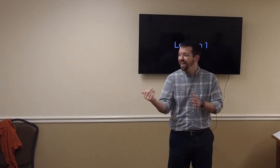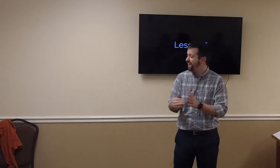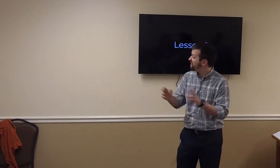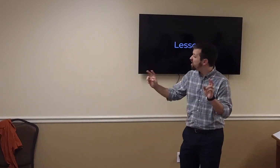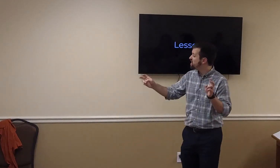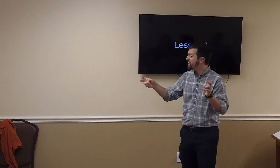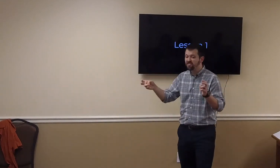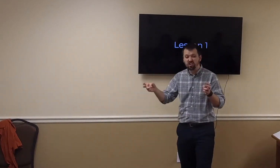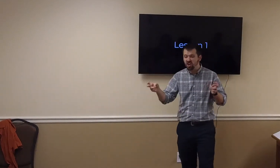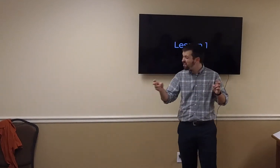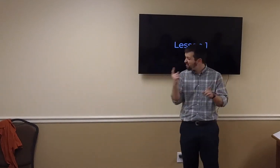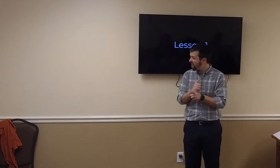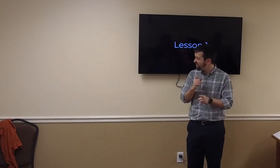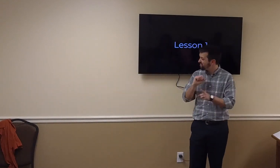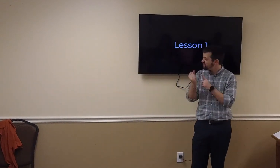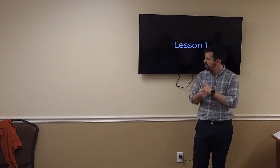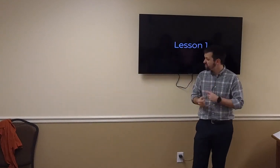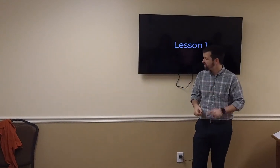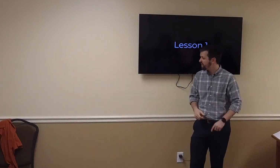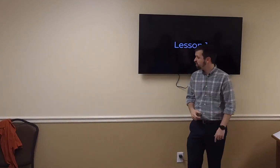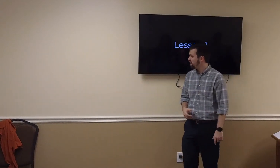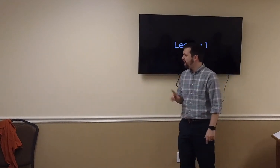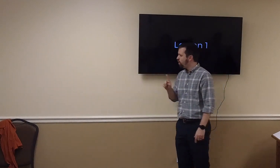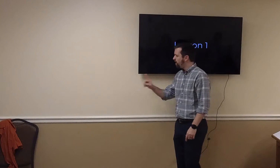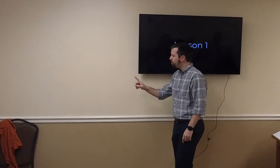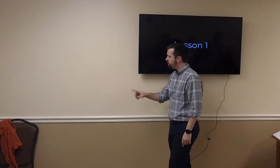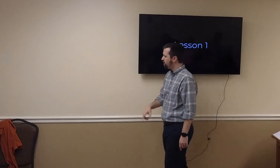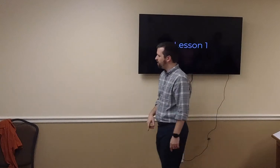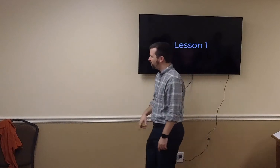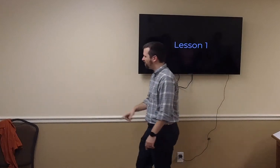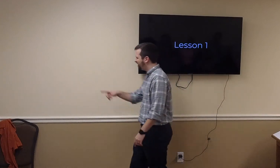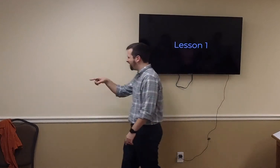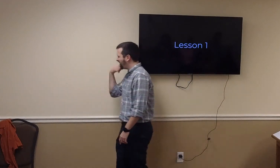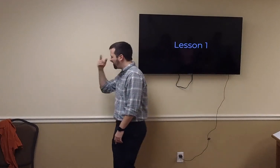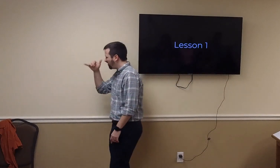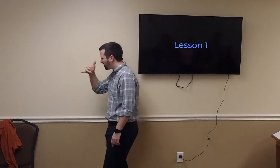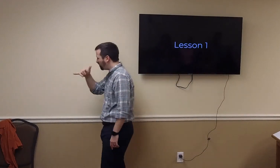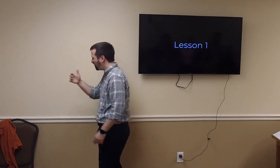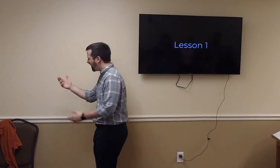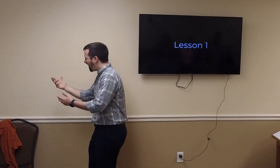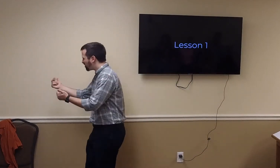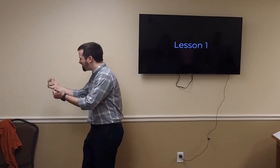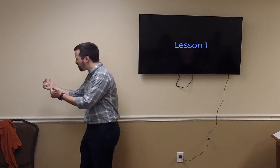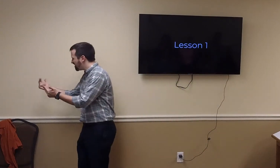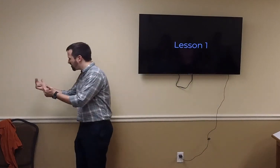Okay, context, right, the situation. I don't walk up to you and go, you look goofy. 13, 13, 13.